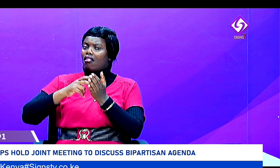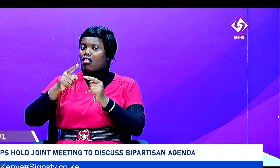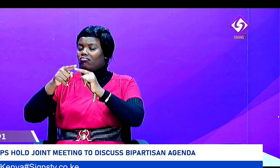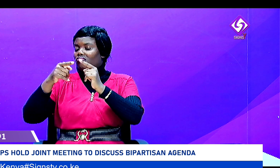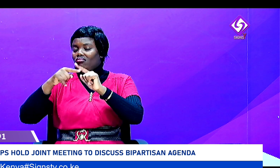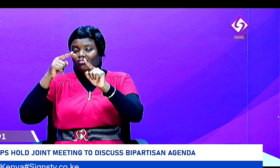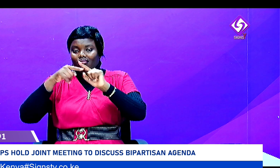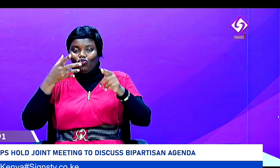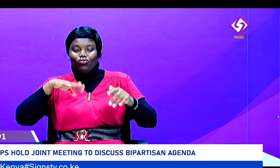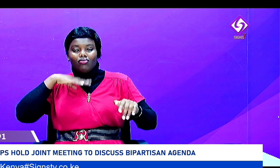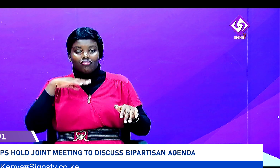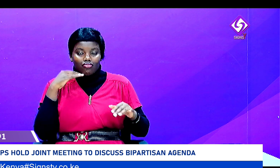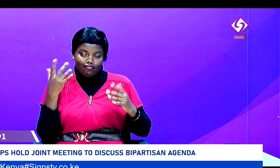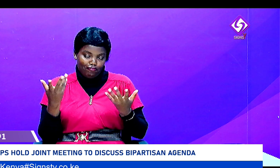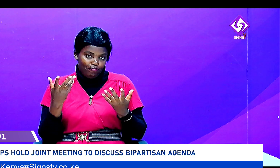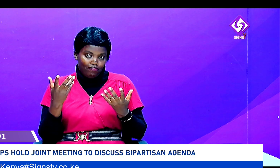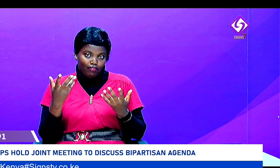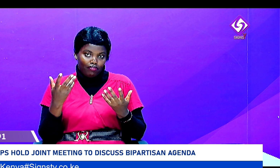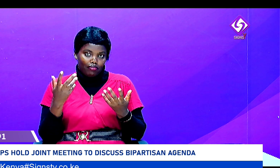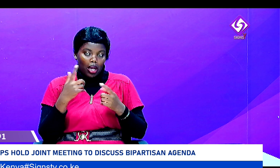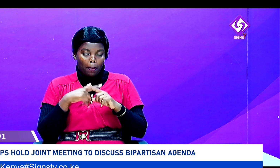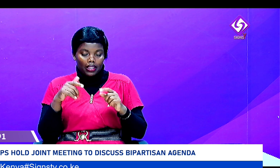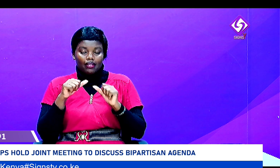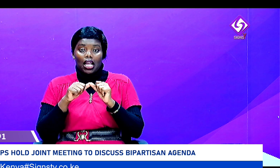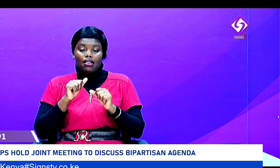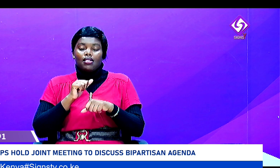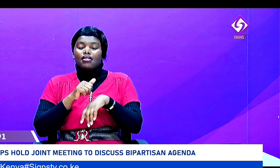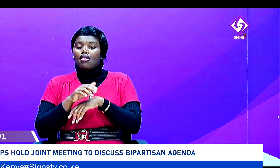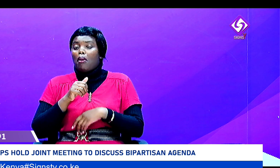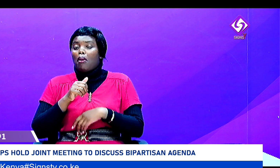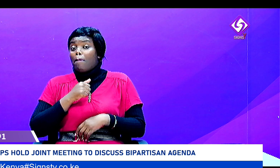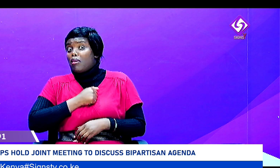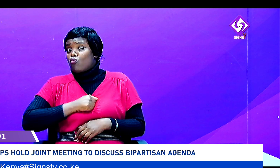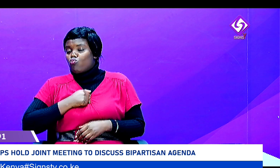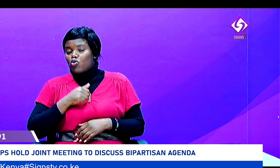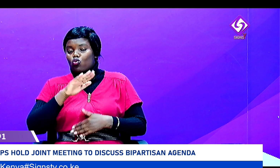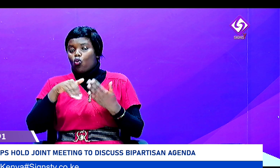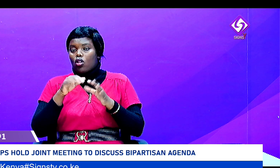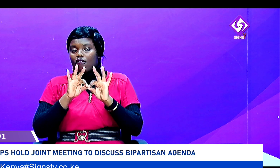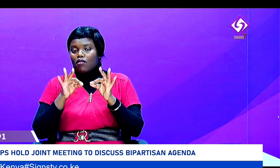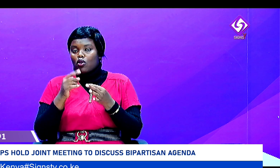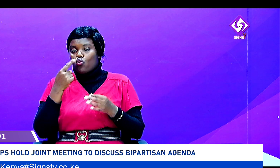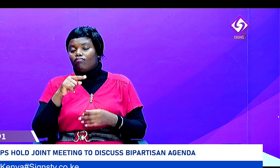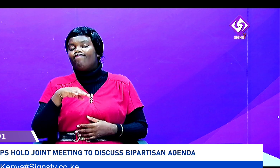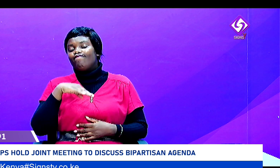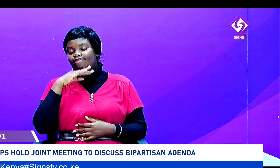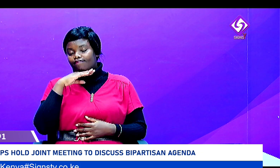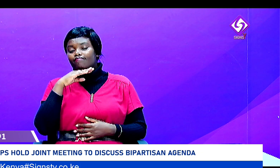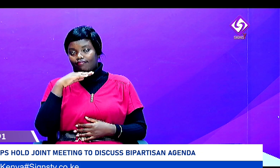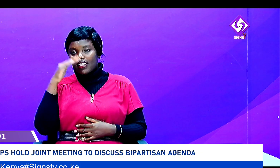participating in protest will not take advantage of this process. And we also continue sending the condolences to the